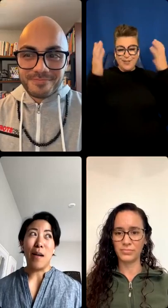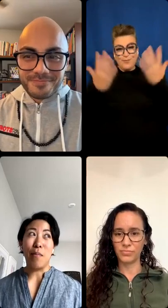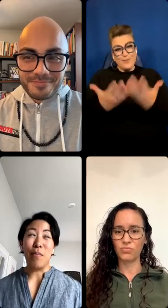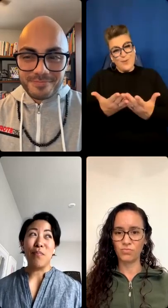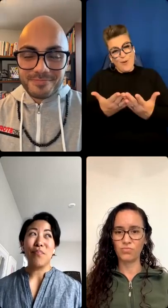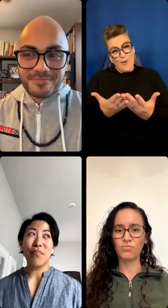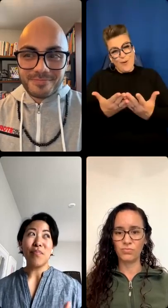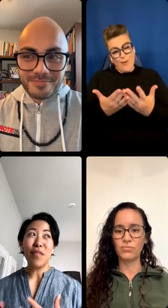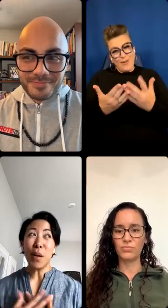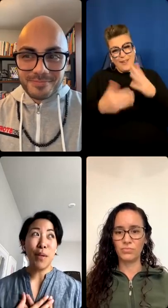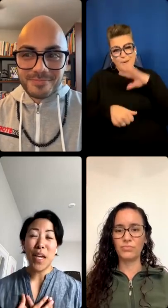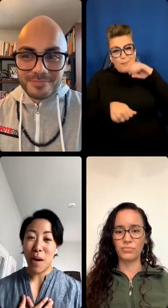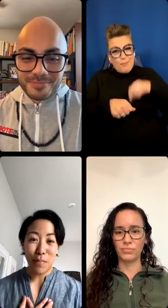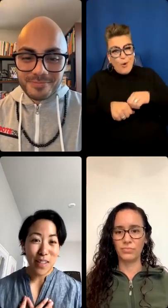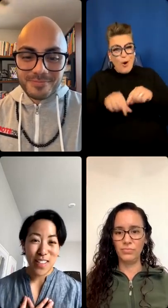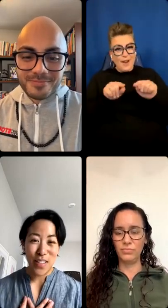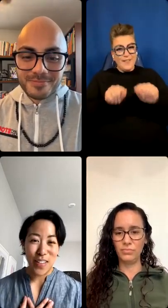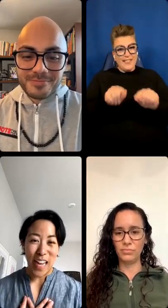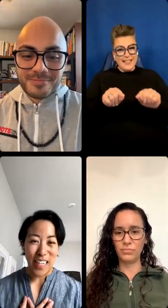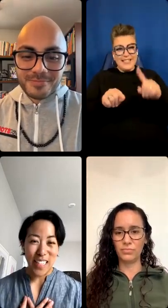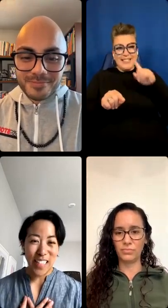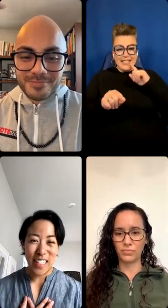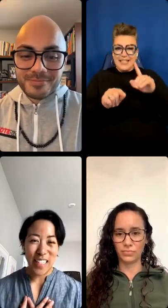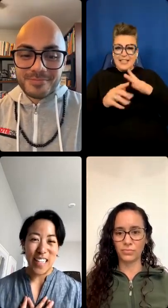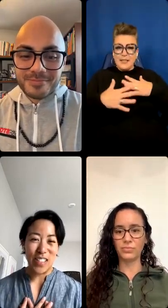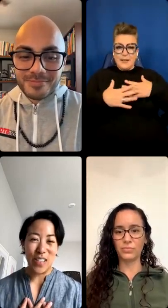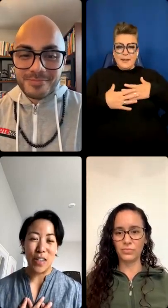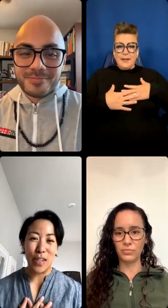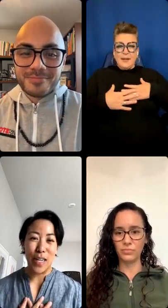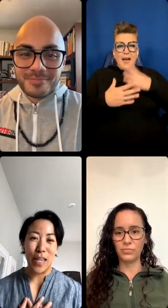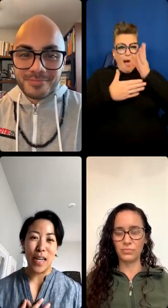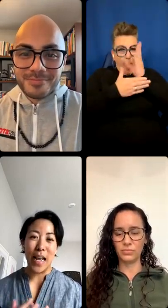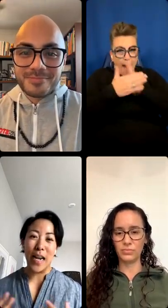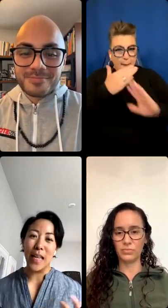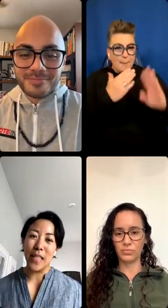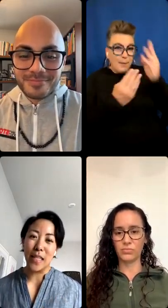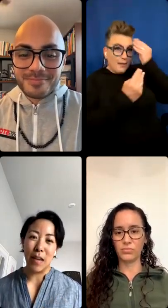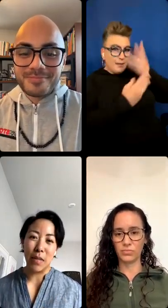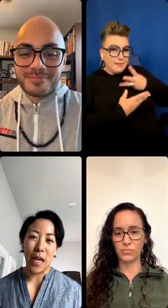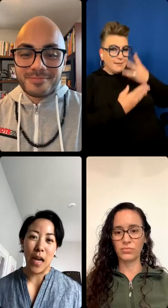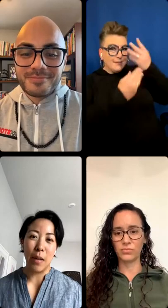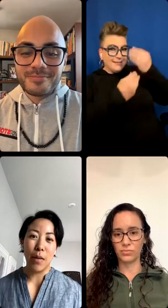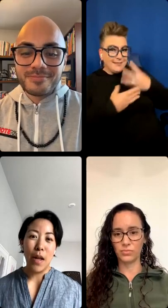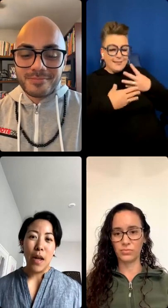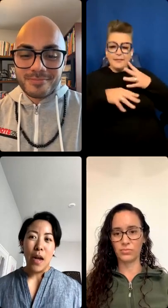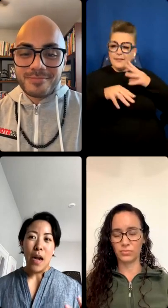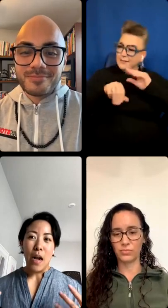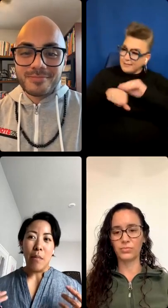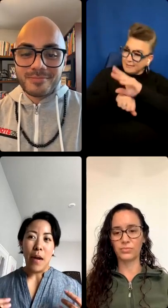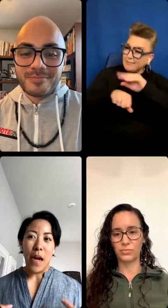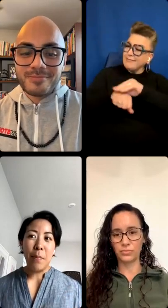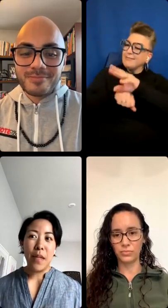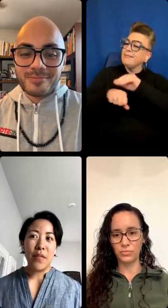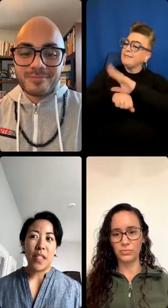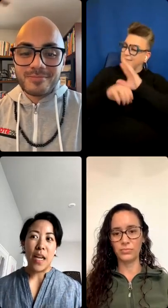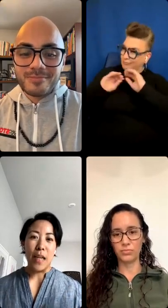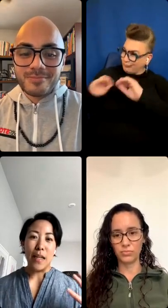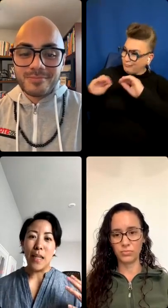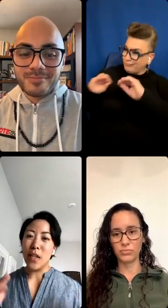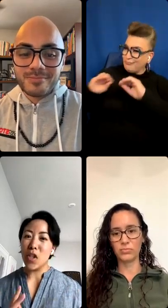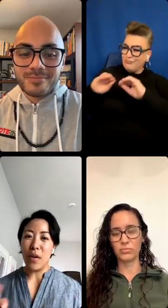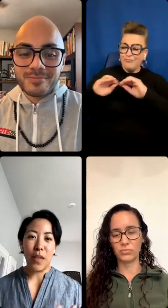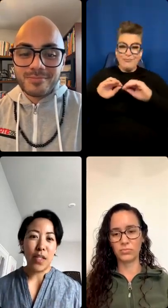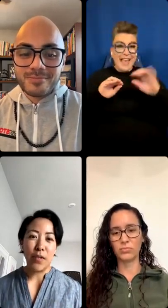is being humble to guidance and to learning, and at the same time,